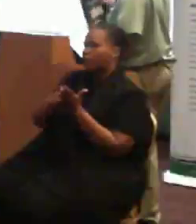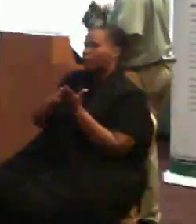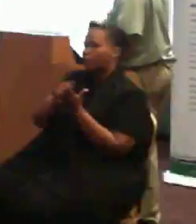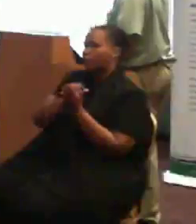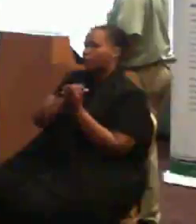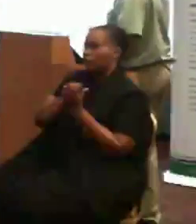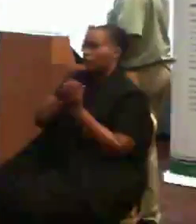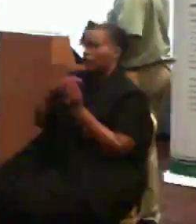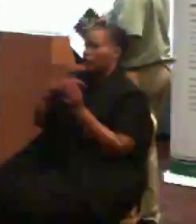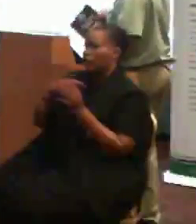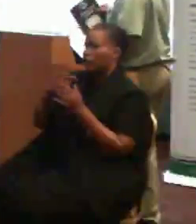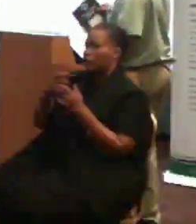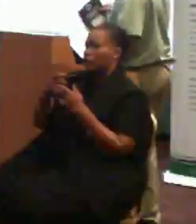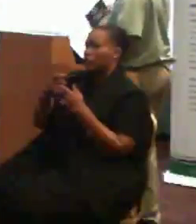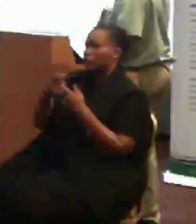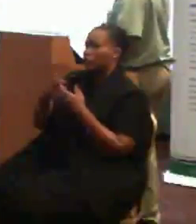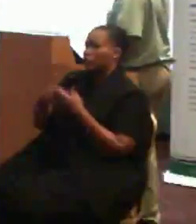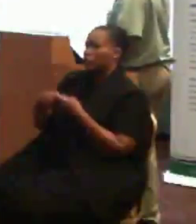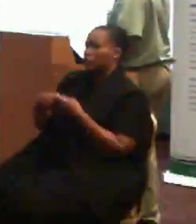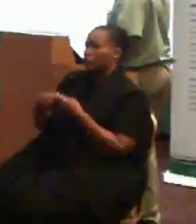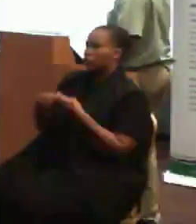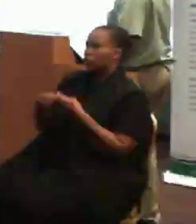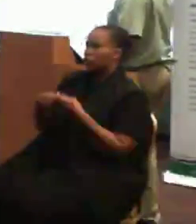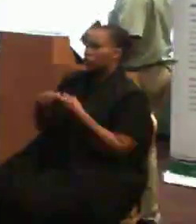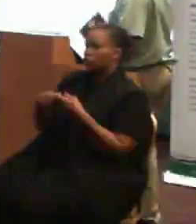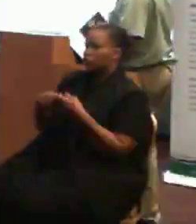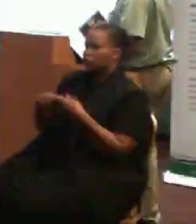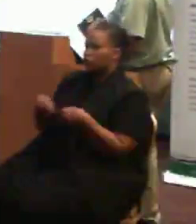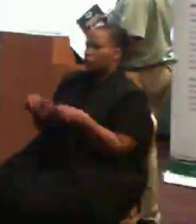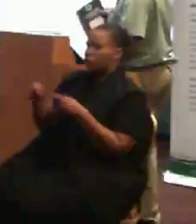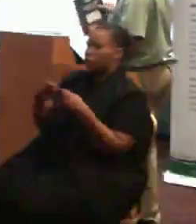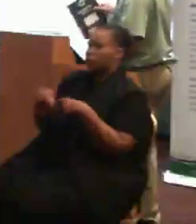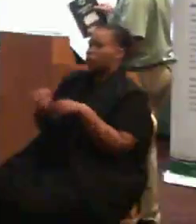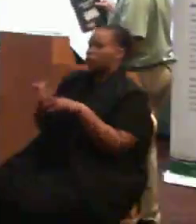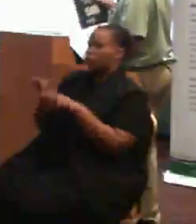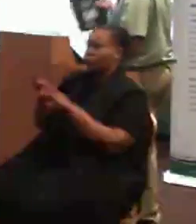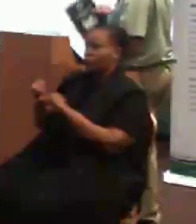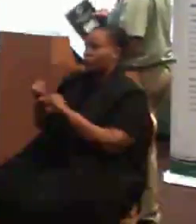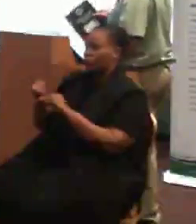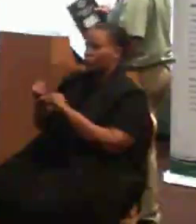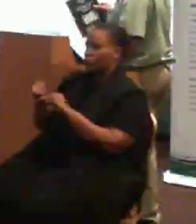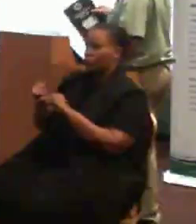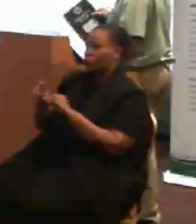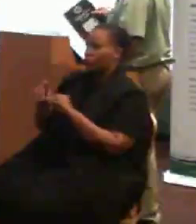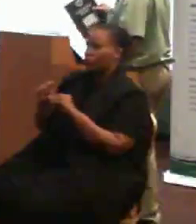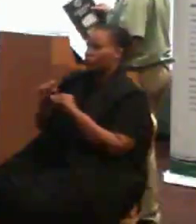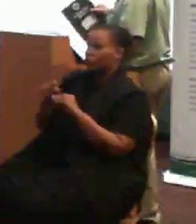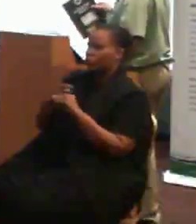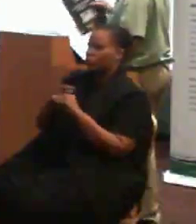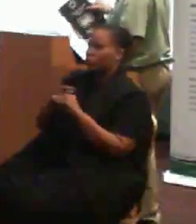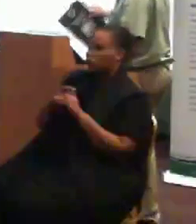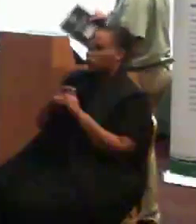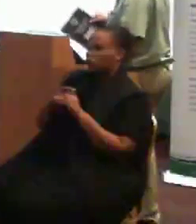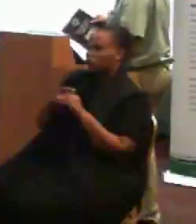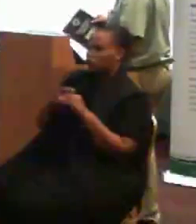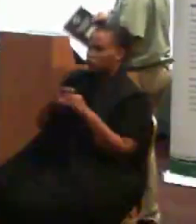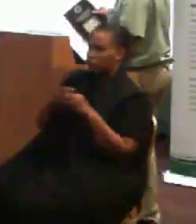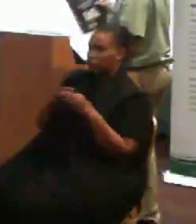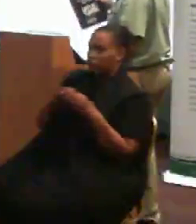stop expenditure, stop capital expenditure. First make that you have more cost